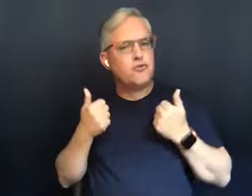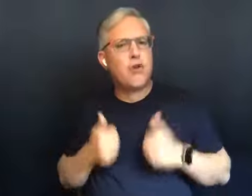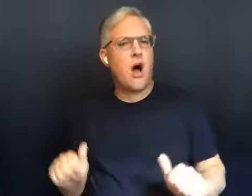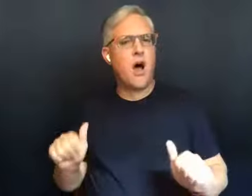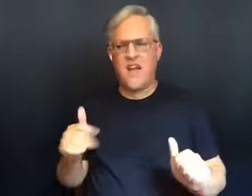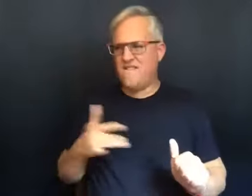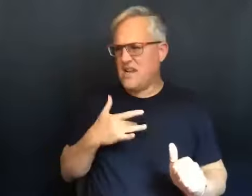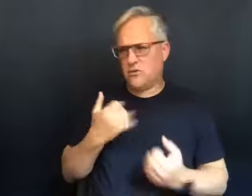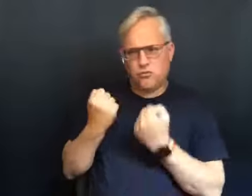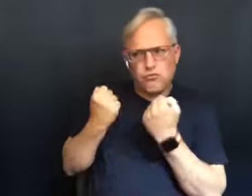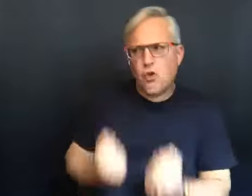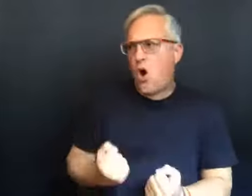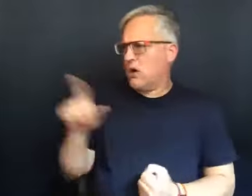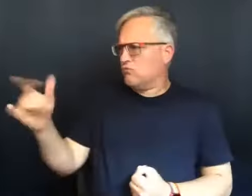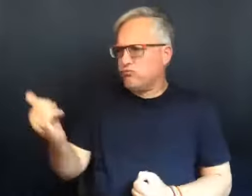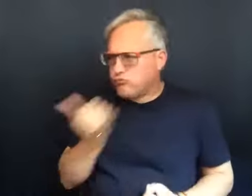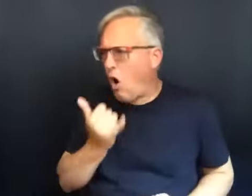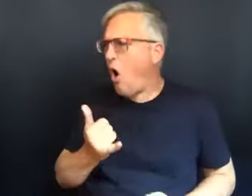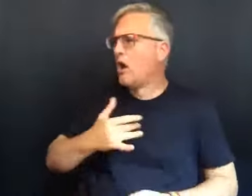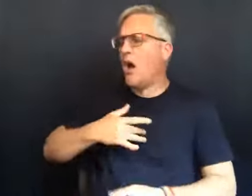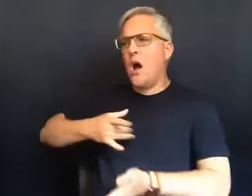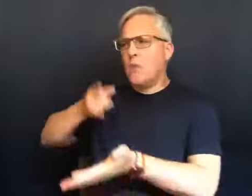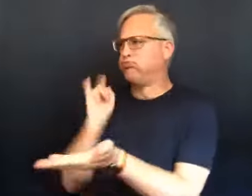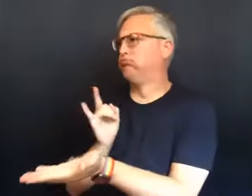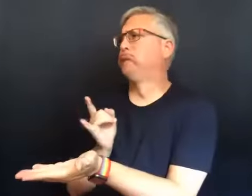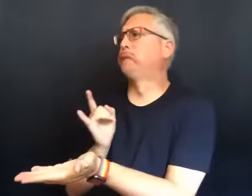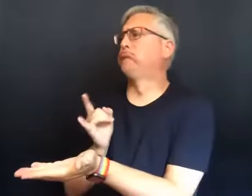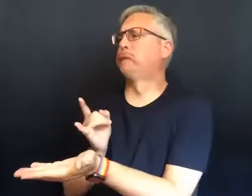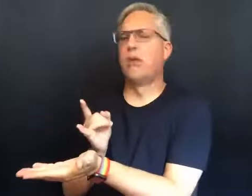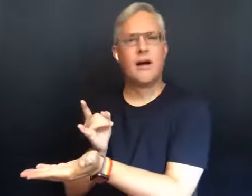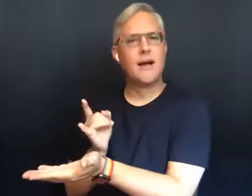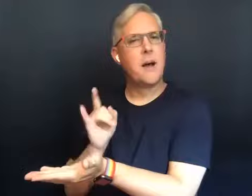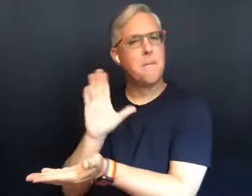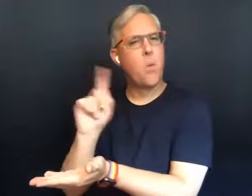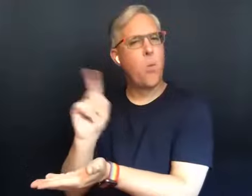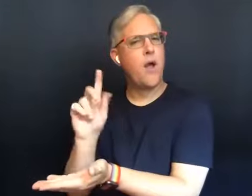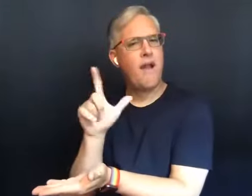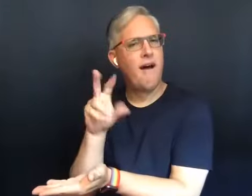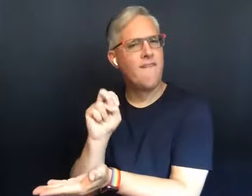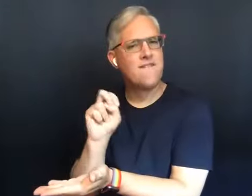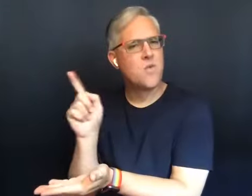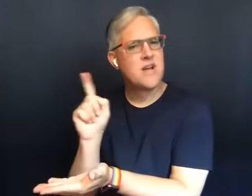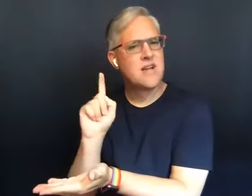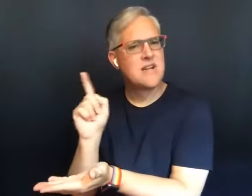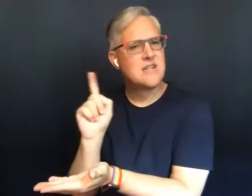did that. I did the best I could to appeal something that I felt very strongly about.